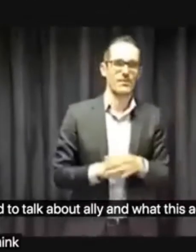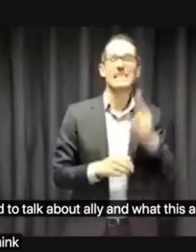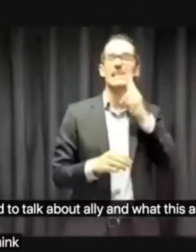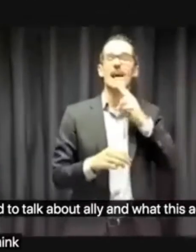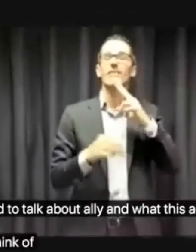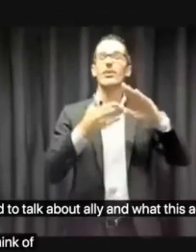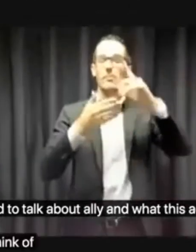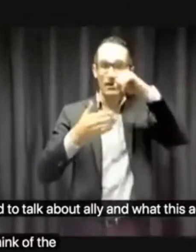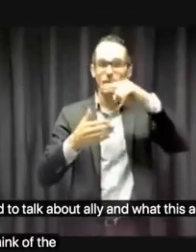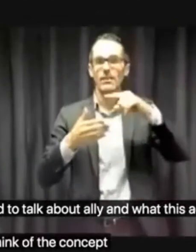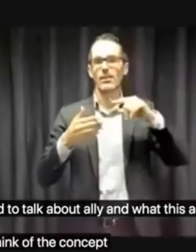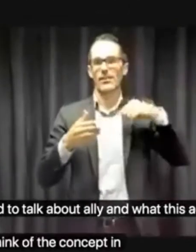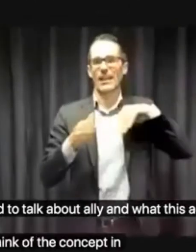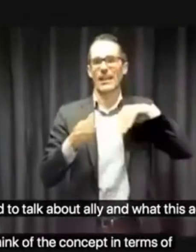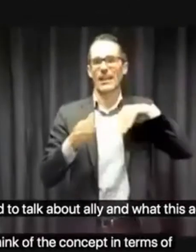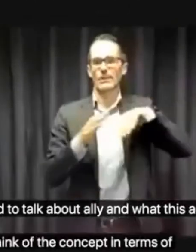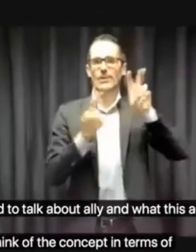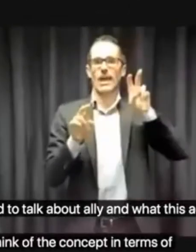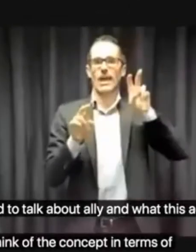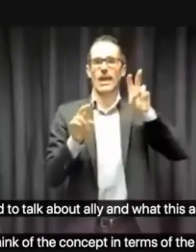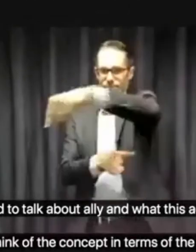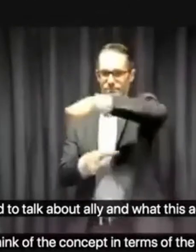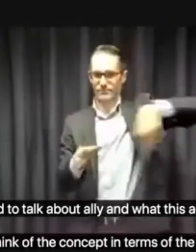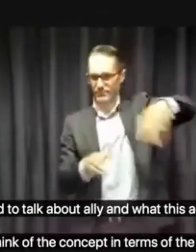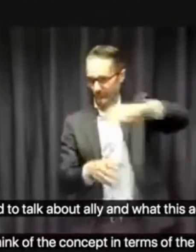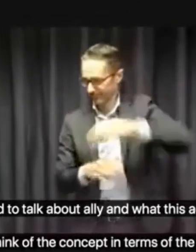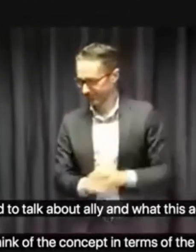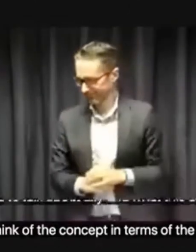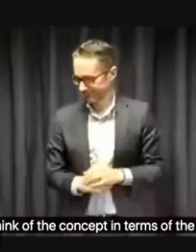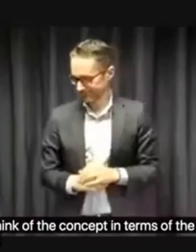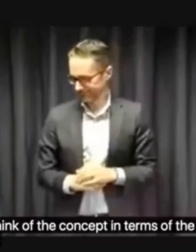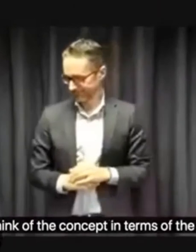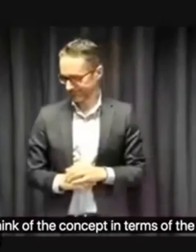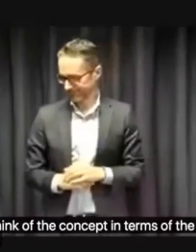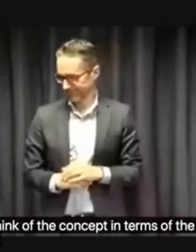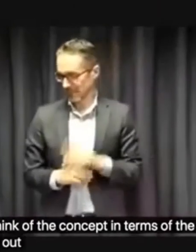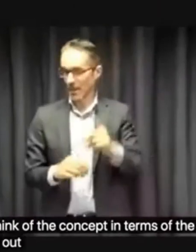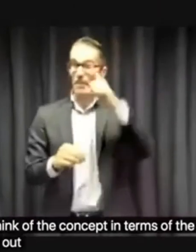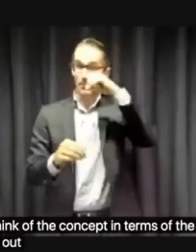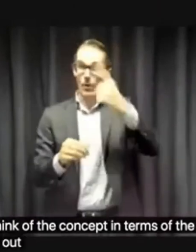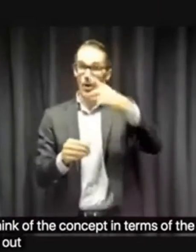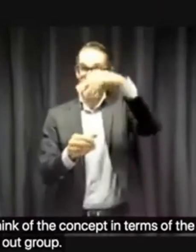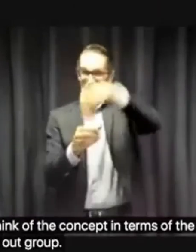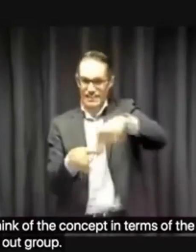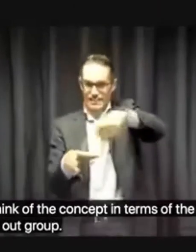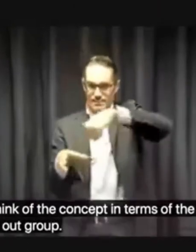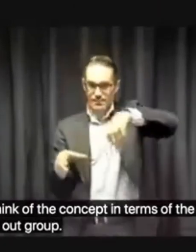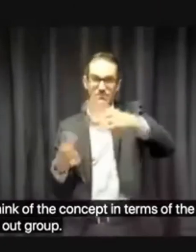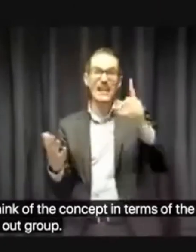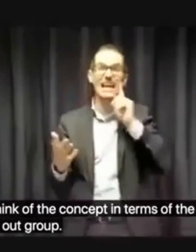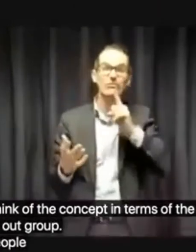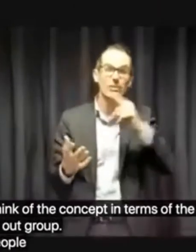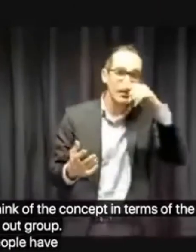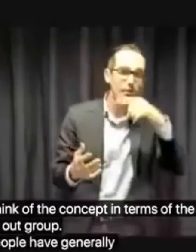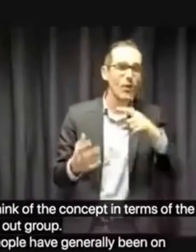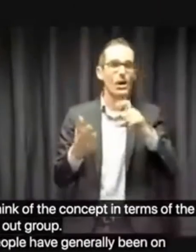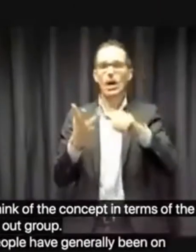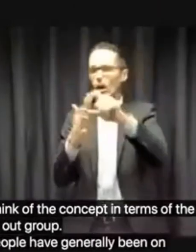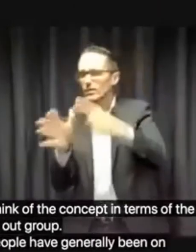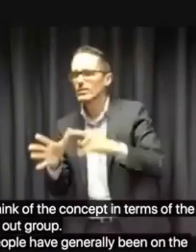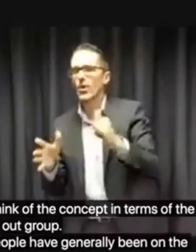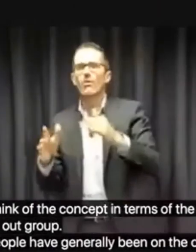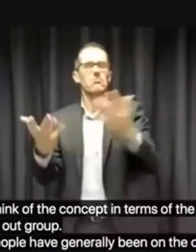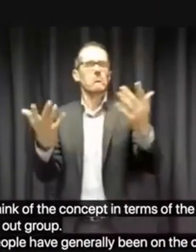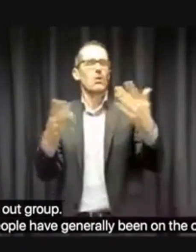the out-group, deaf people have generally been on the outer. But the people who are in might be